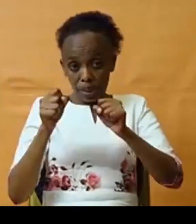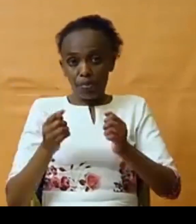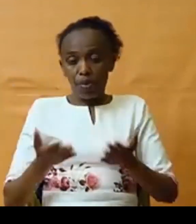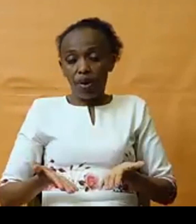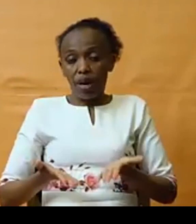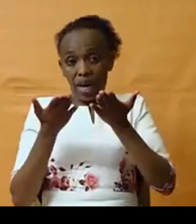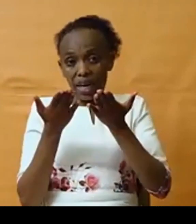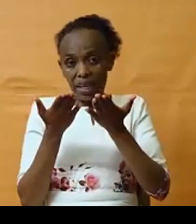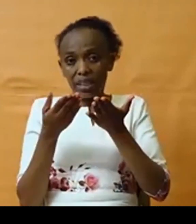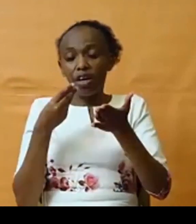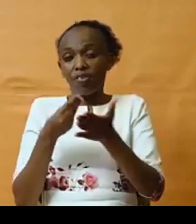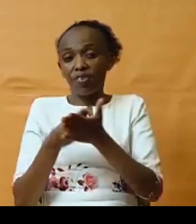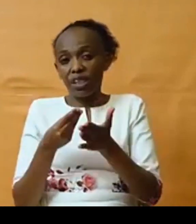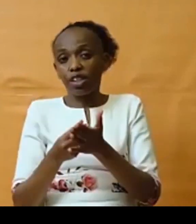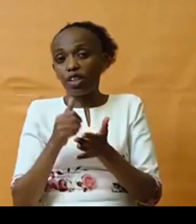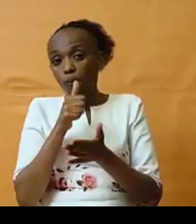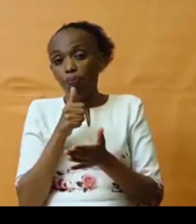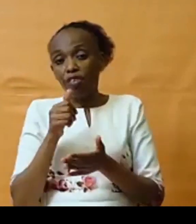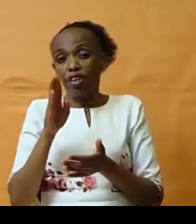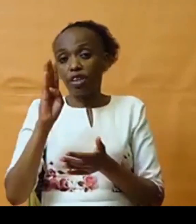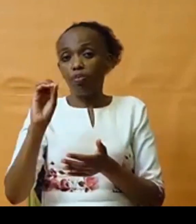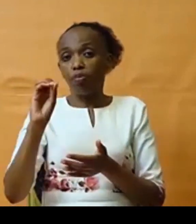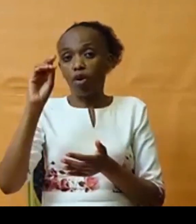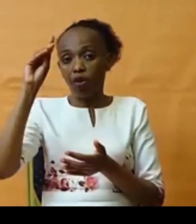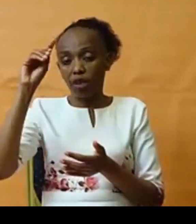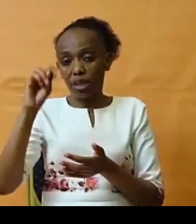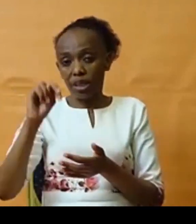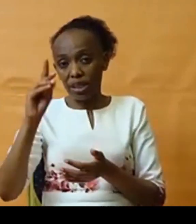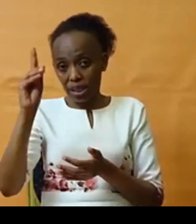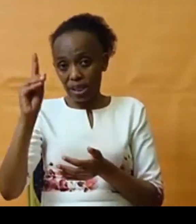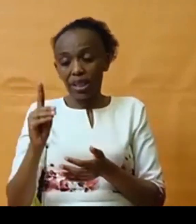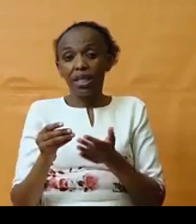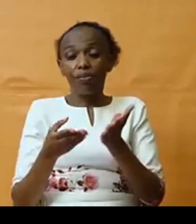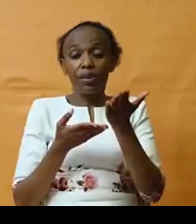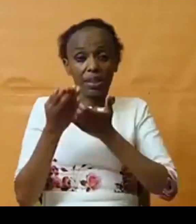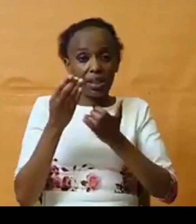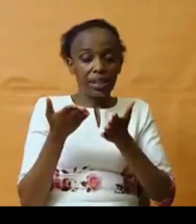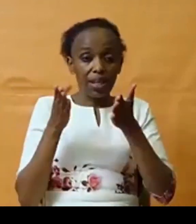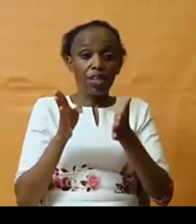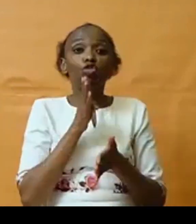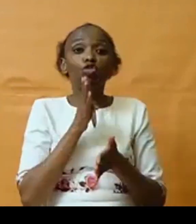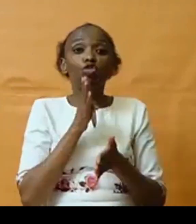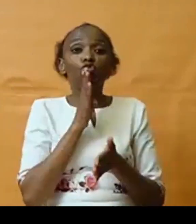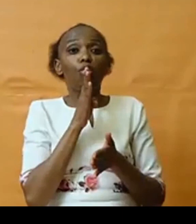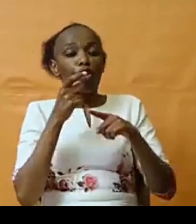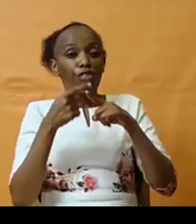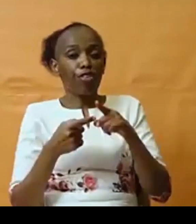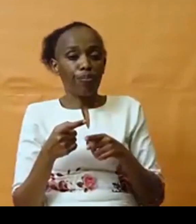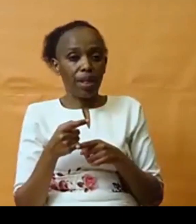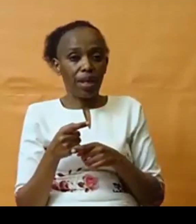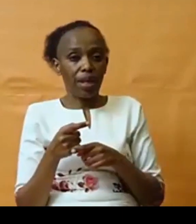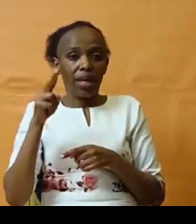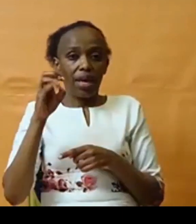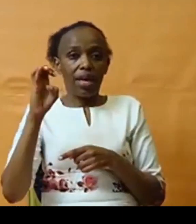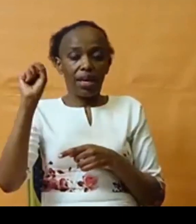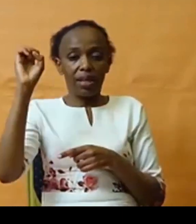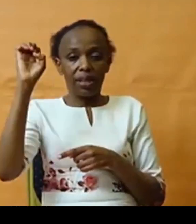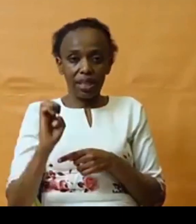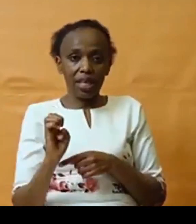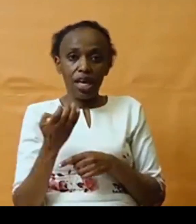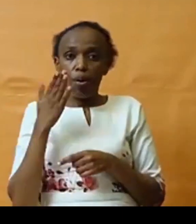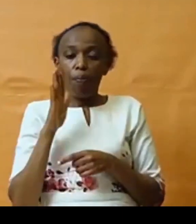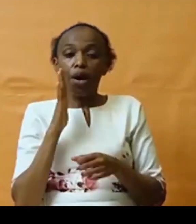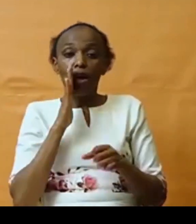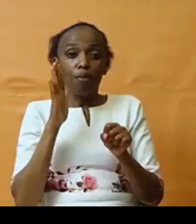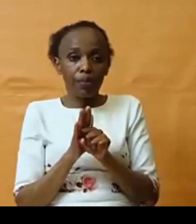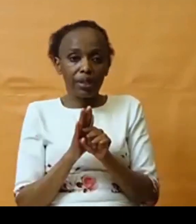repo financing to private bond investors, and these investors would borrow from the LSF by pledging African sovereign